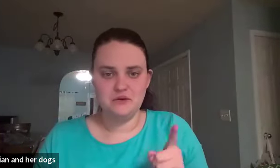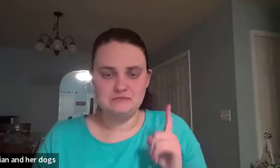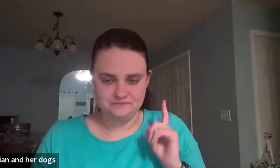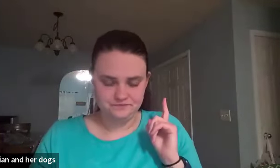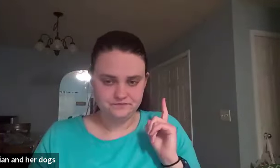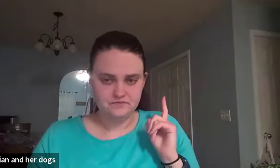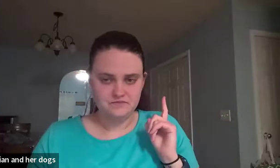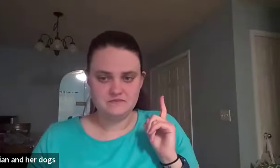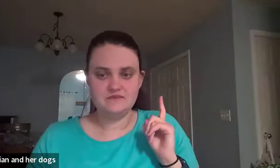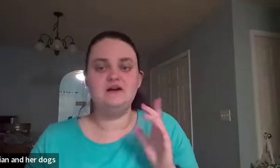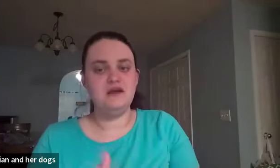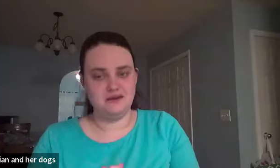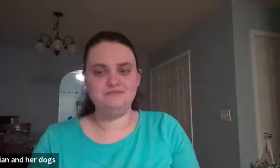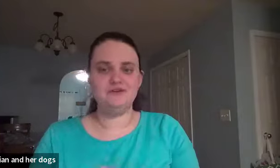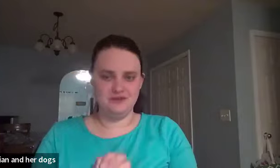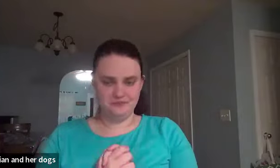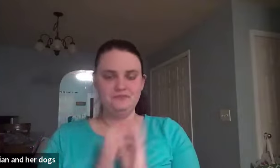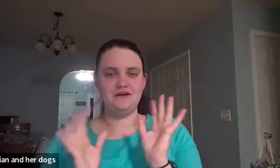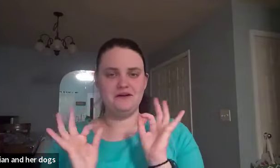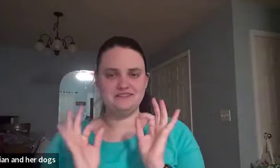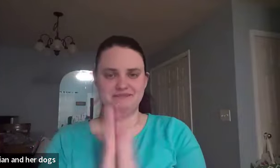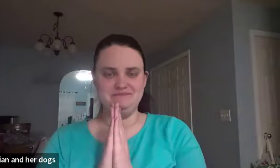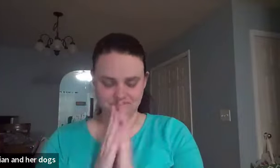So, okay, good. All right, awesome.